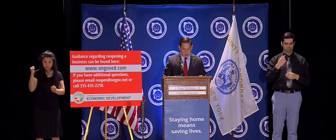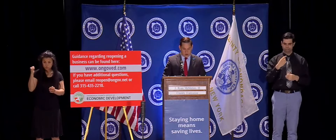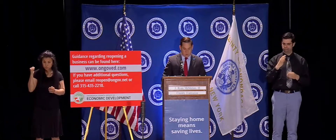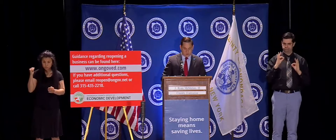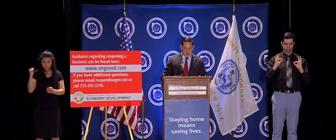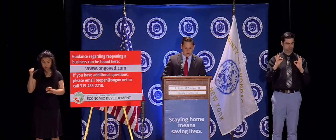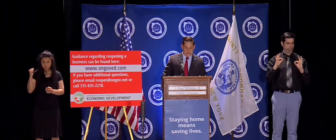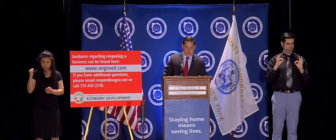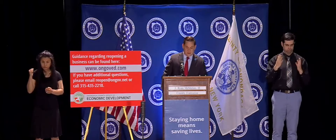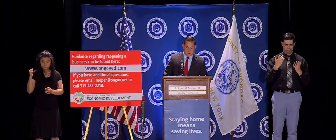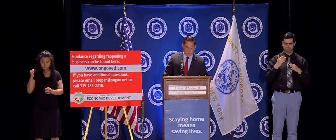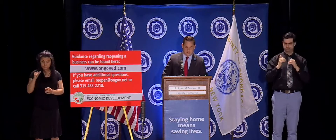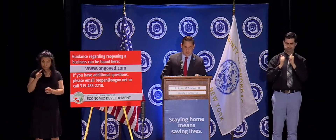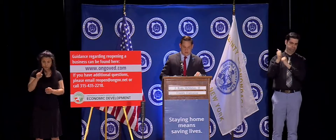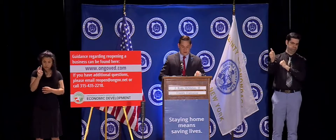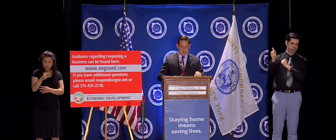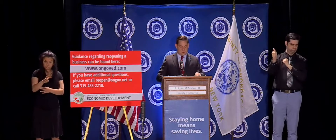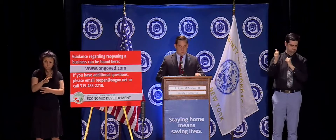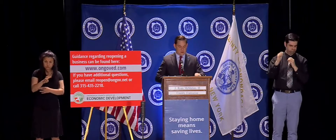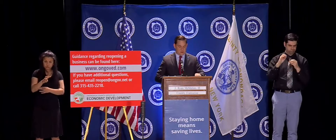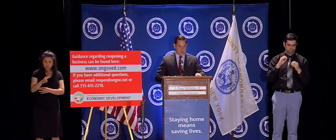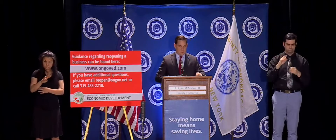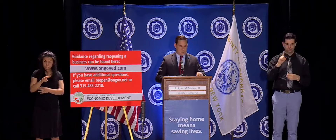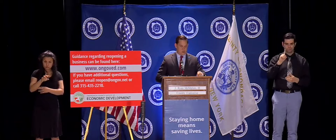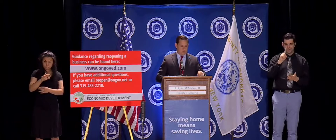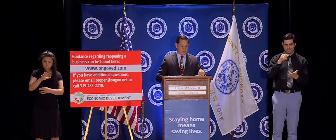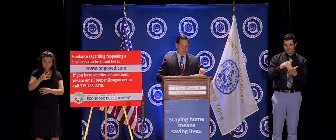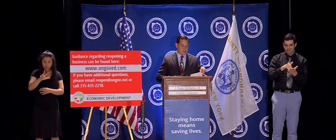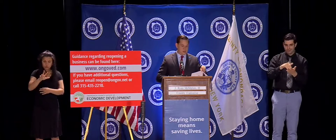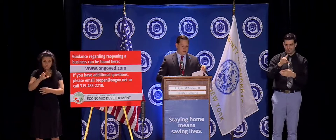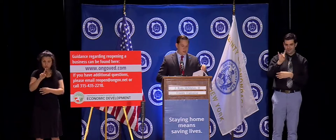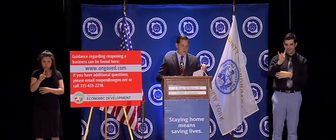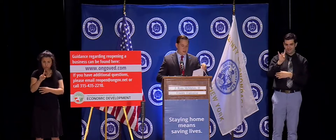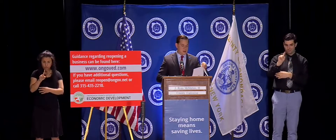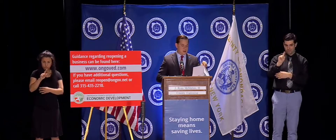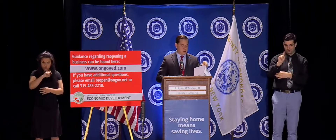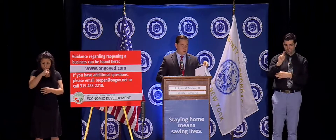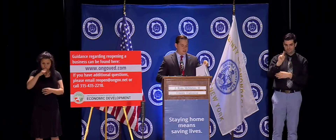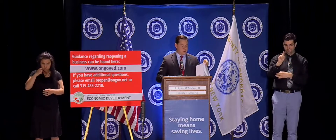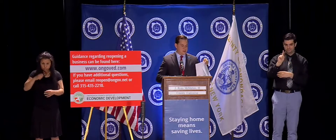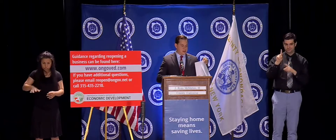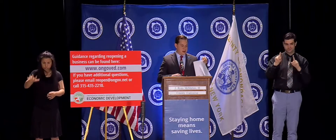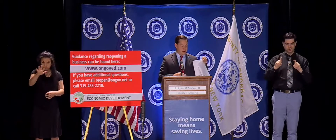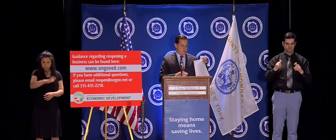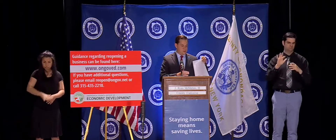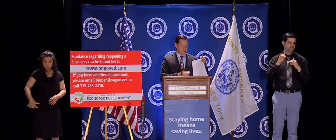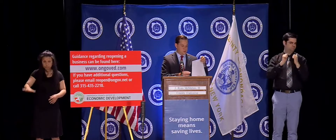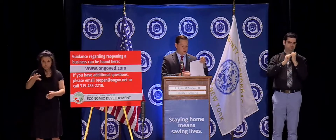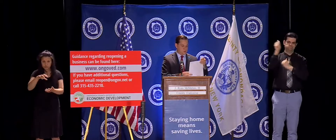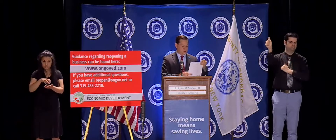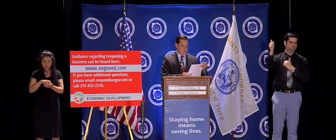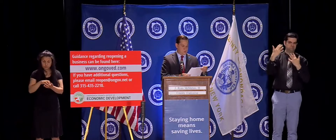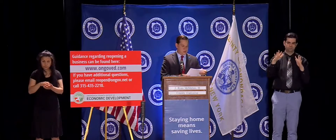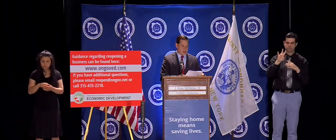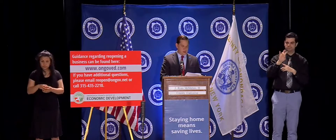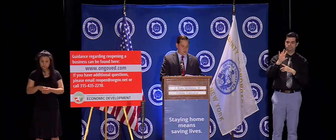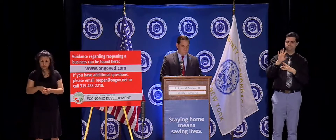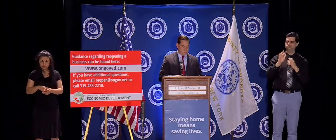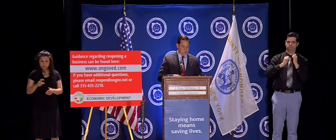Overall, 1,081 tests done in our region yesterday. Our 7-day average is